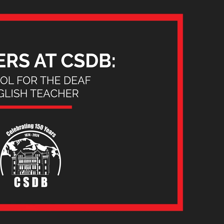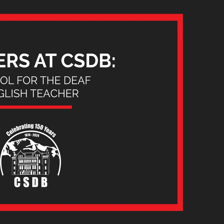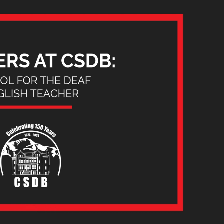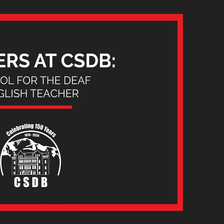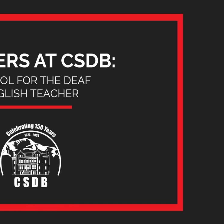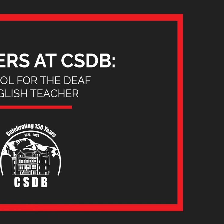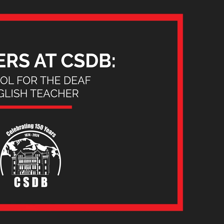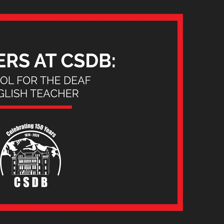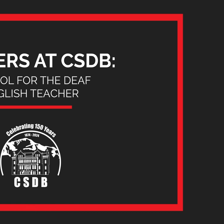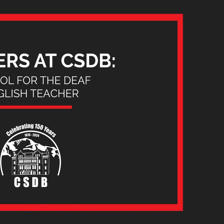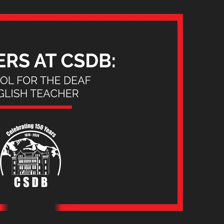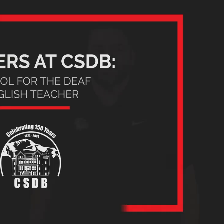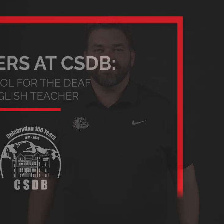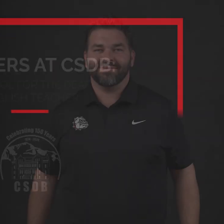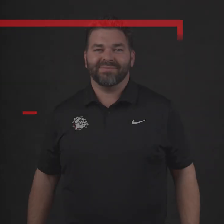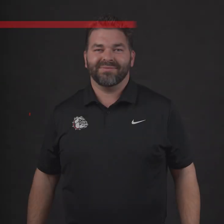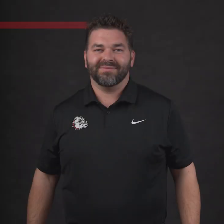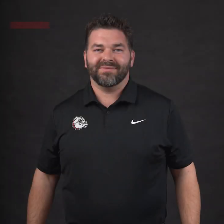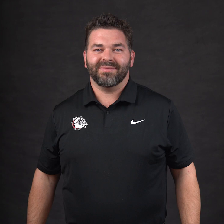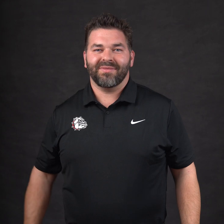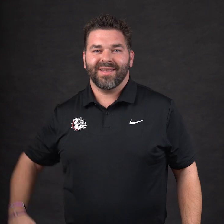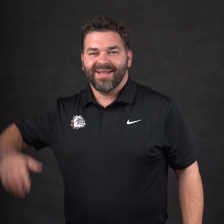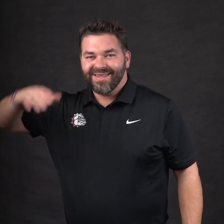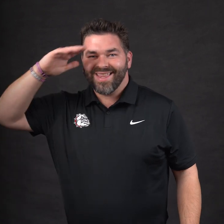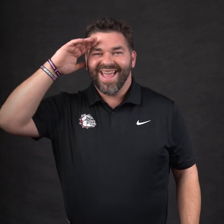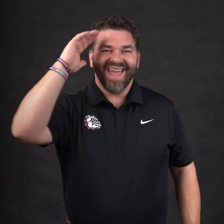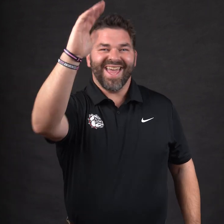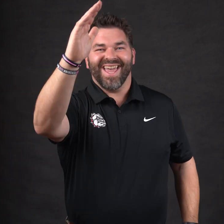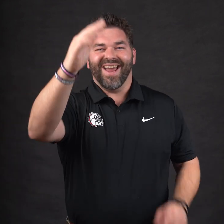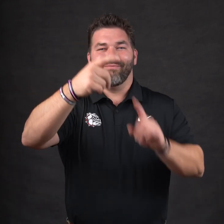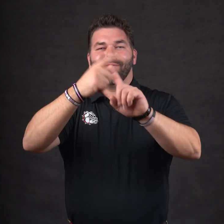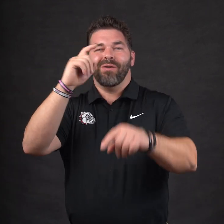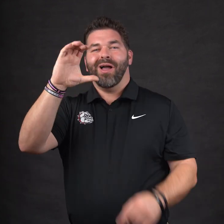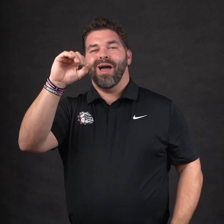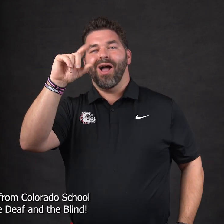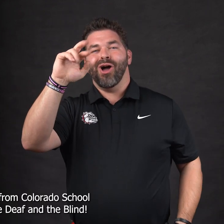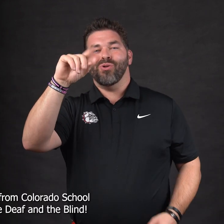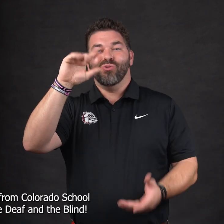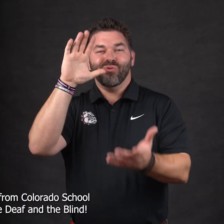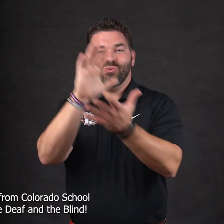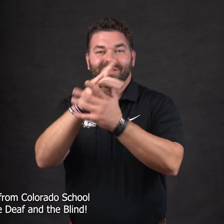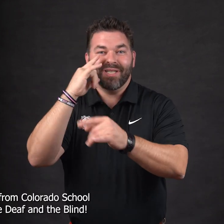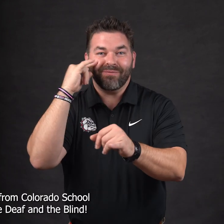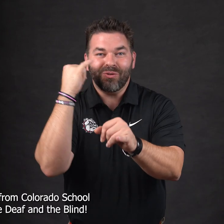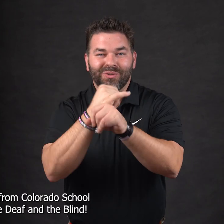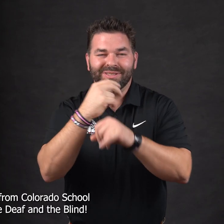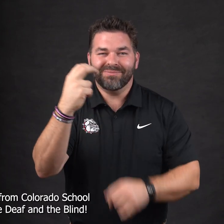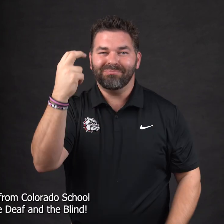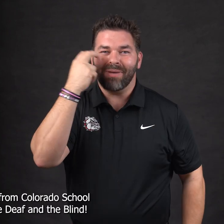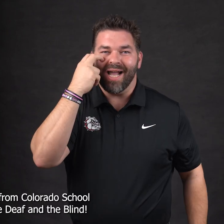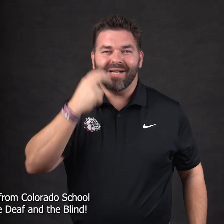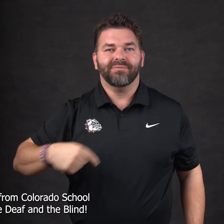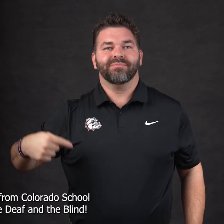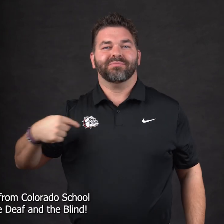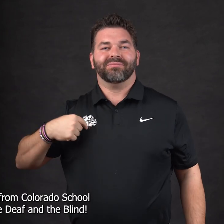an ASL. A man voices. On screen left, a photo of students working on computers. Hello from Colorado School for the Deaf and the Blind.